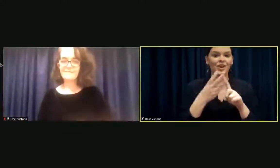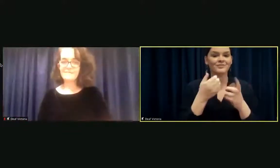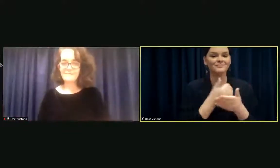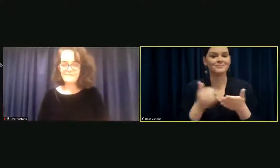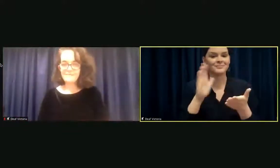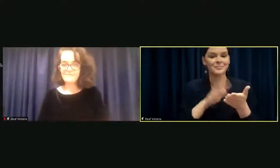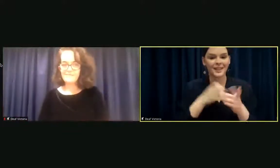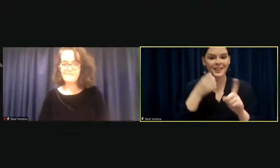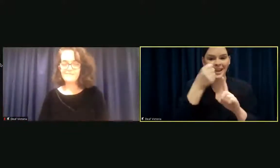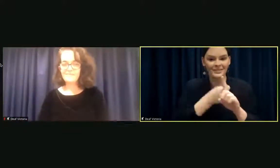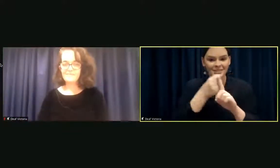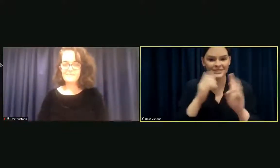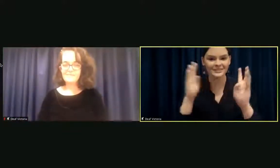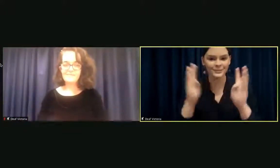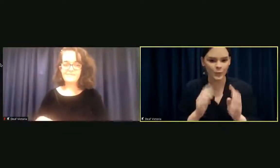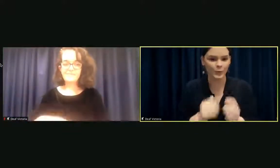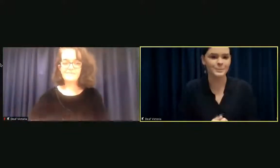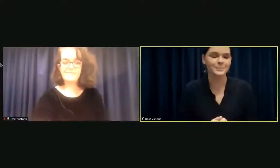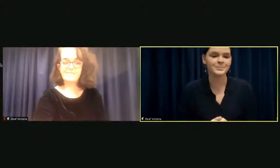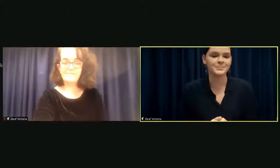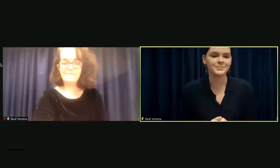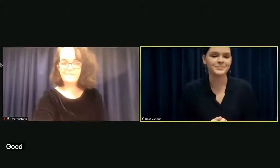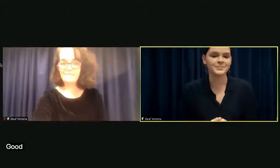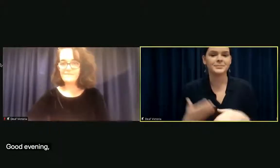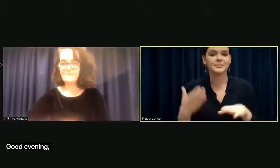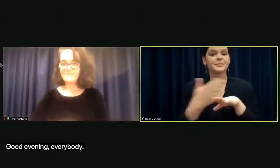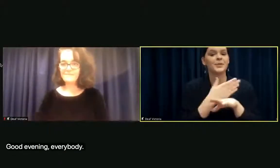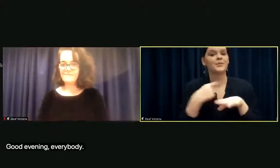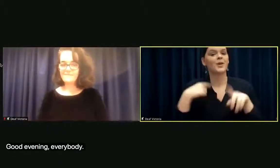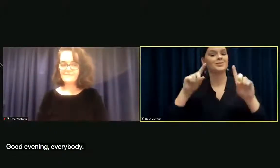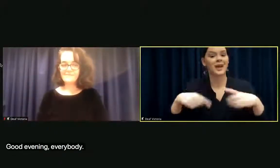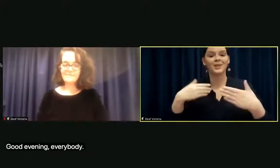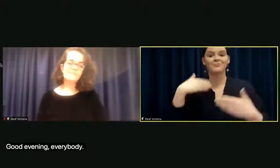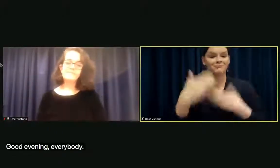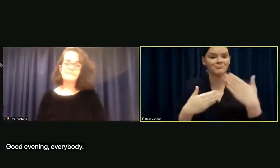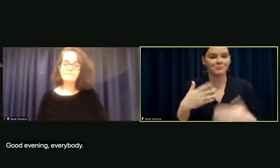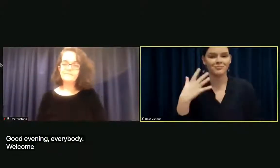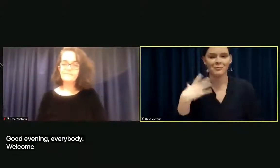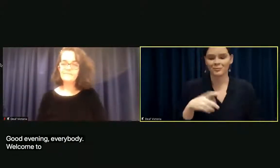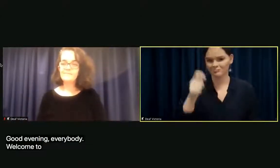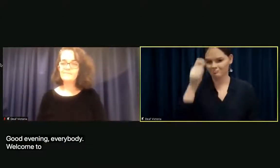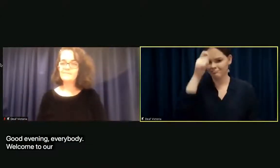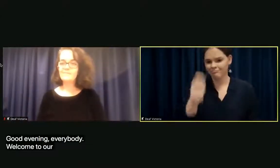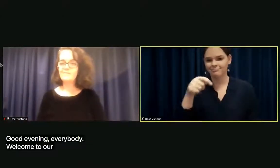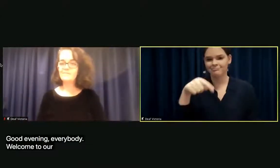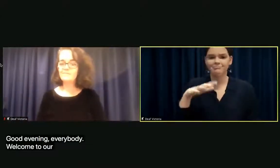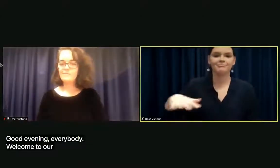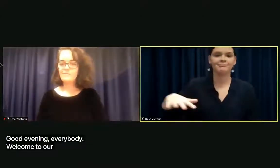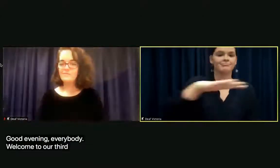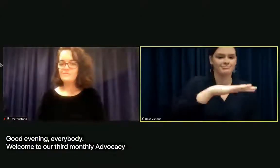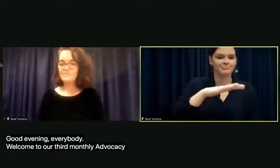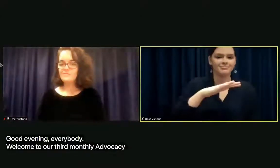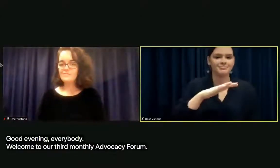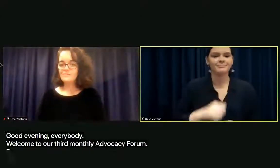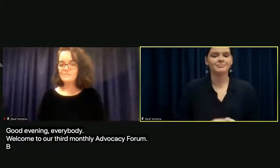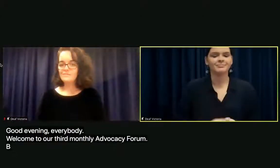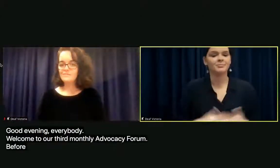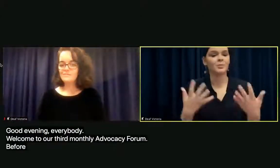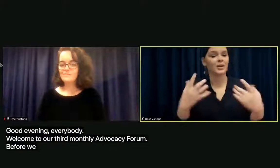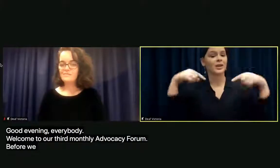evening, everybody. Welcome to our third monthly advocacy forum. Before we get started this evening, I would like to acknowledge the traditional